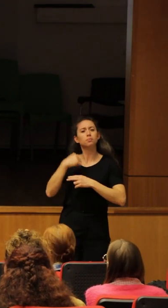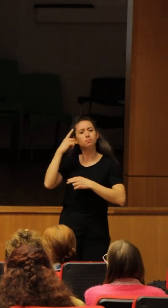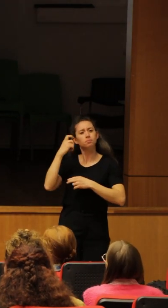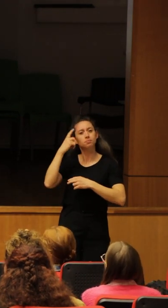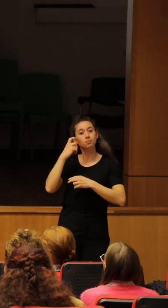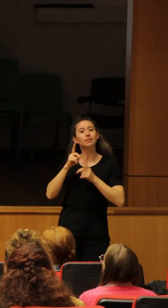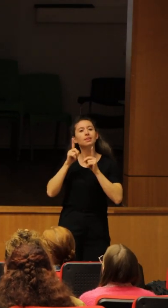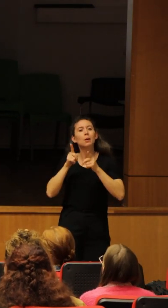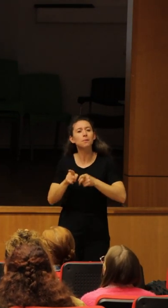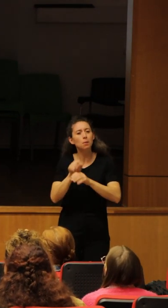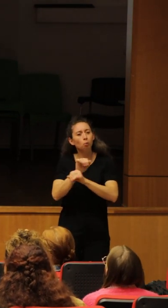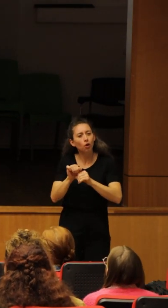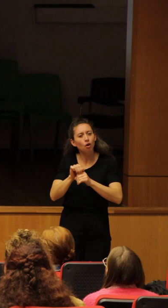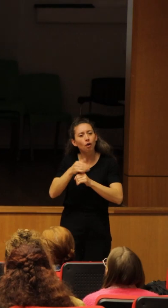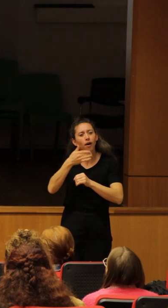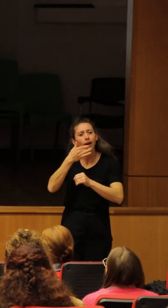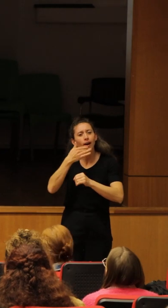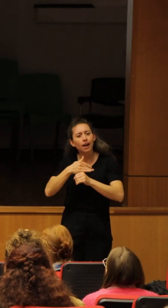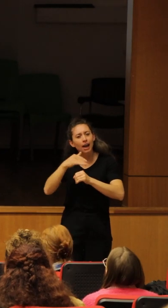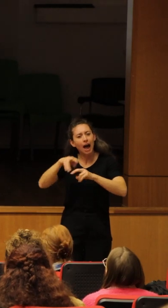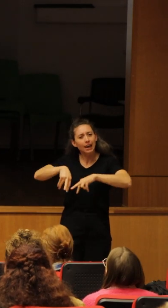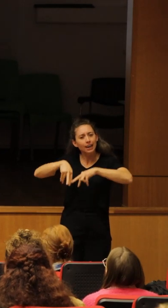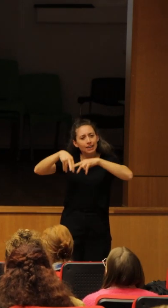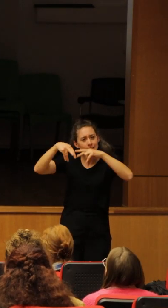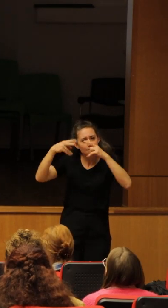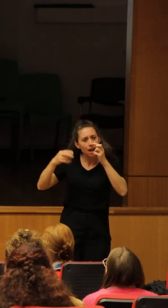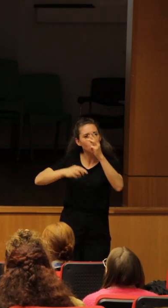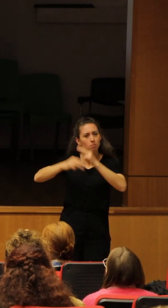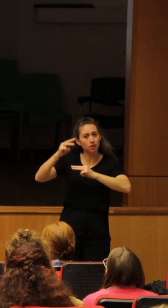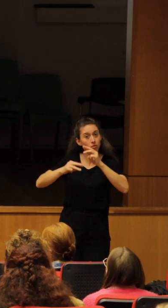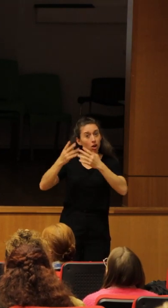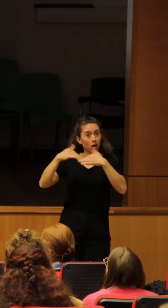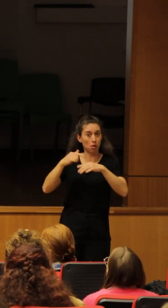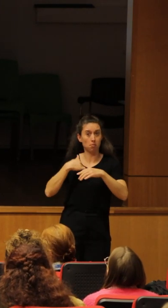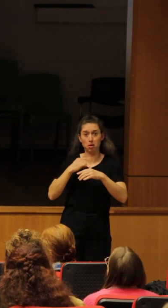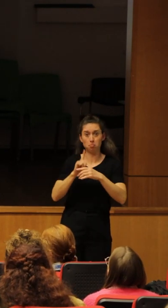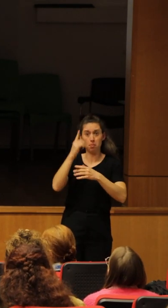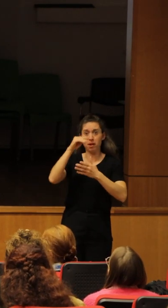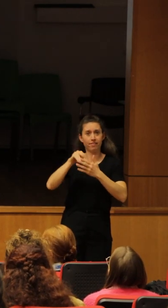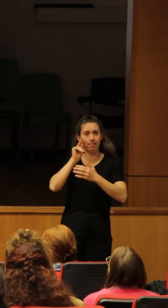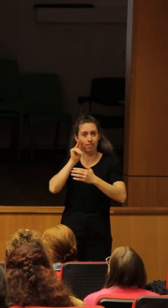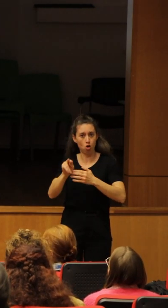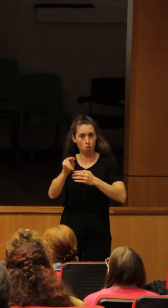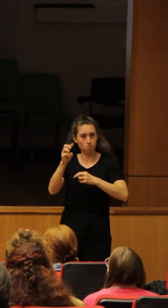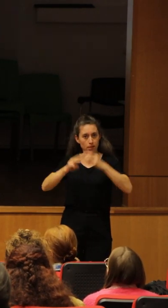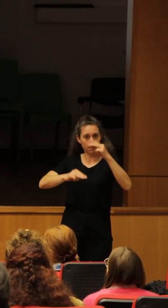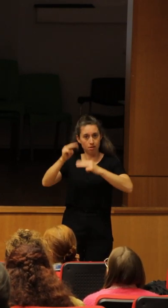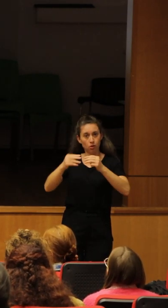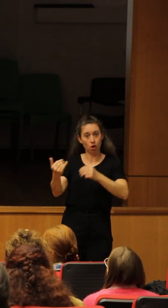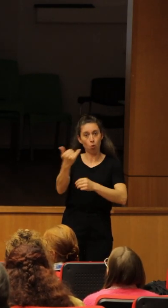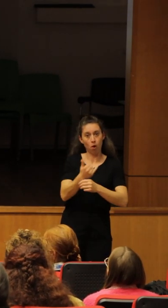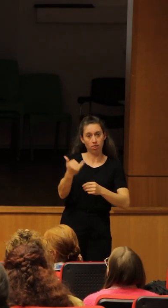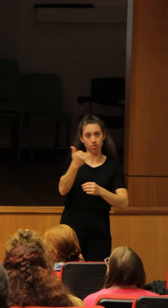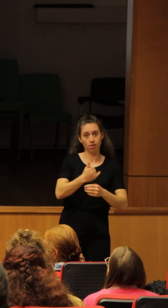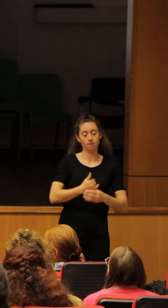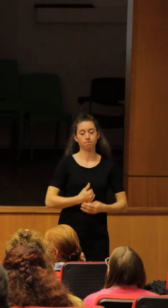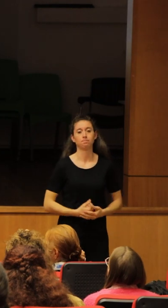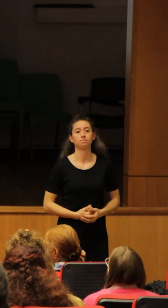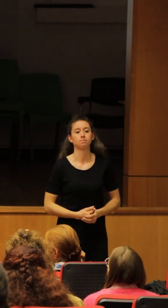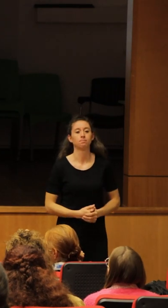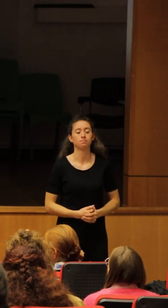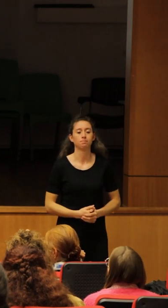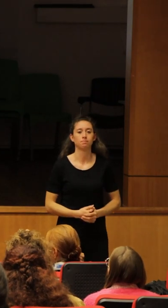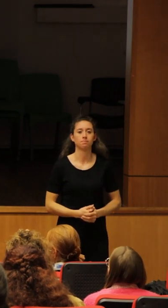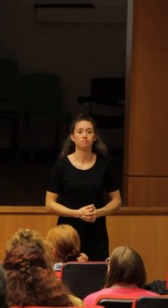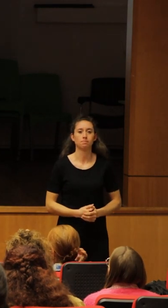también deseco la metáfora que el paciente me trae, que para mí también de repente es nueva. So, but in psychotherapy, that helps actually. So there